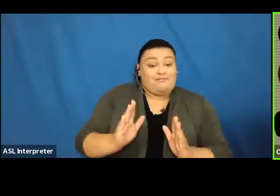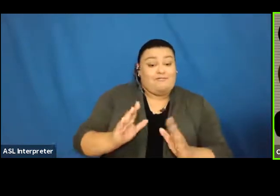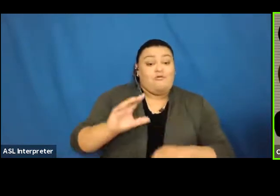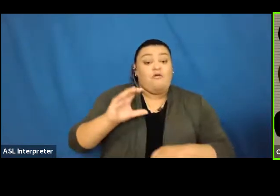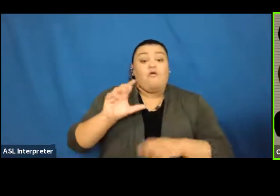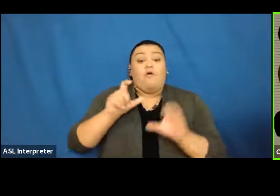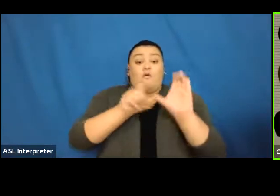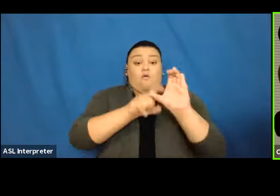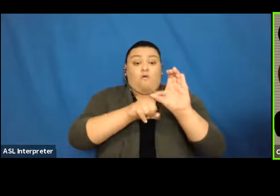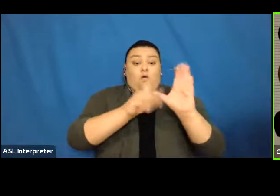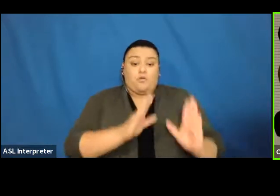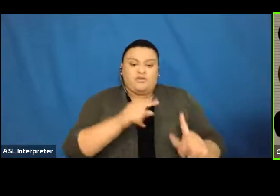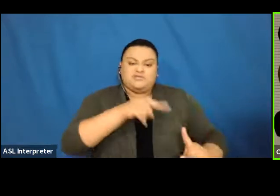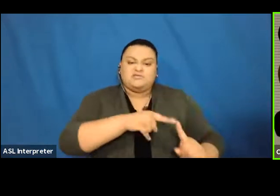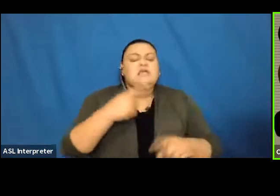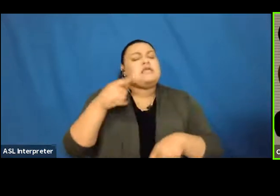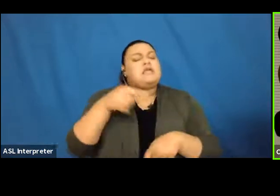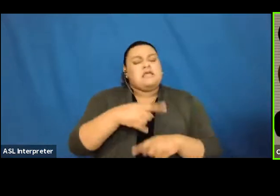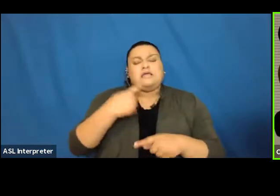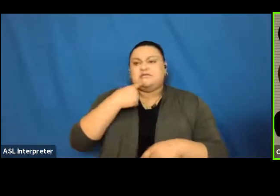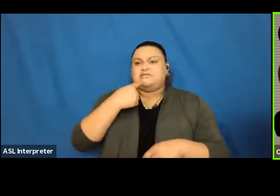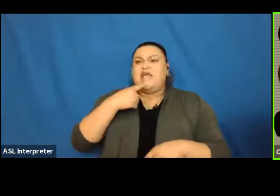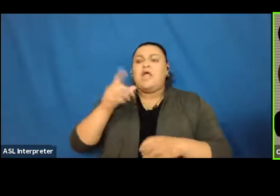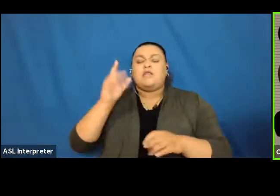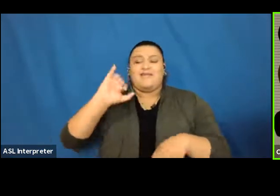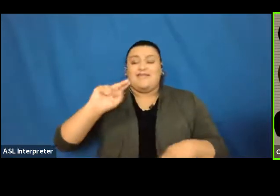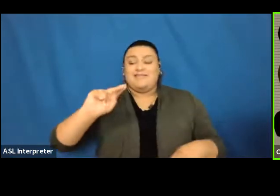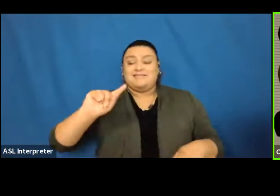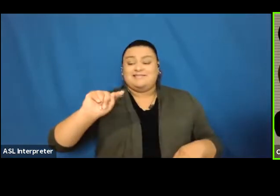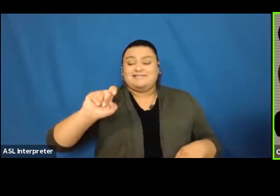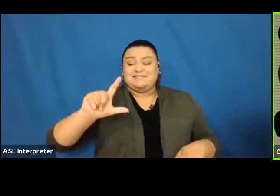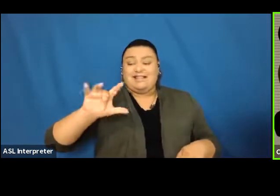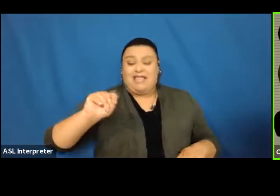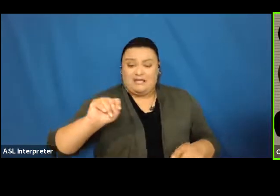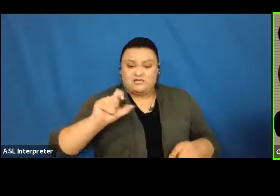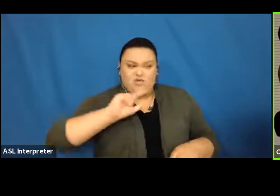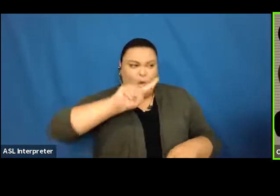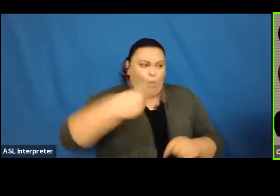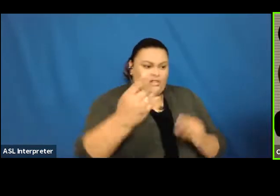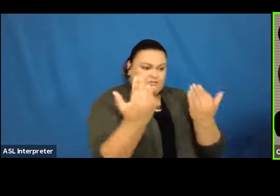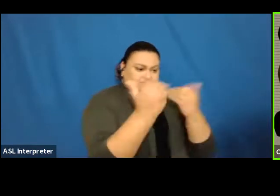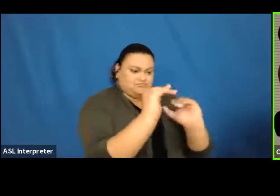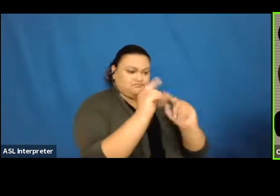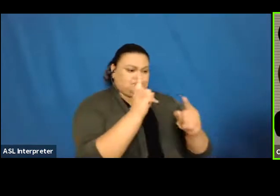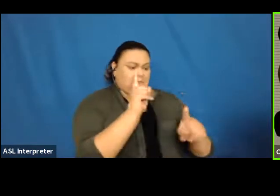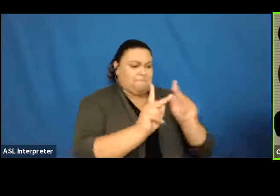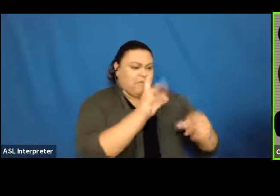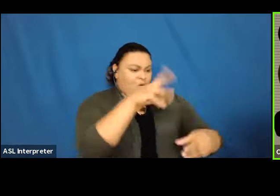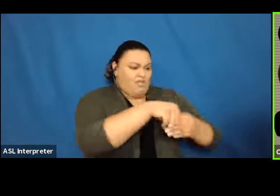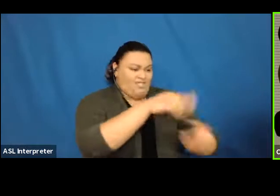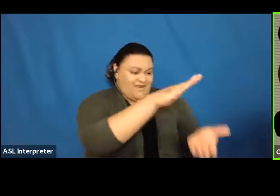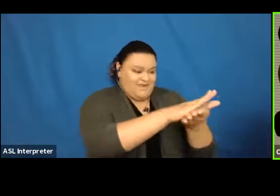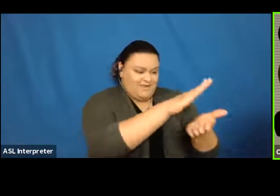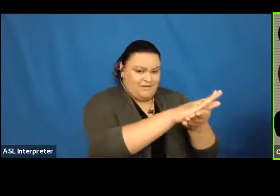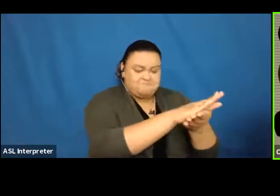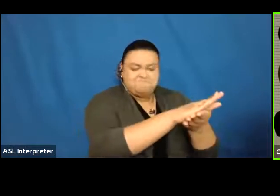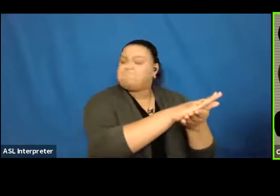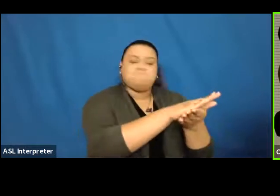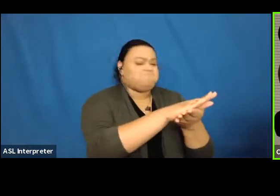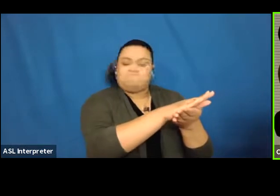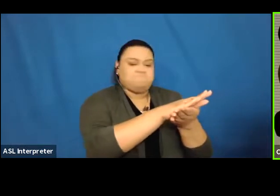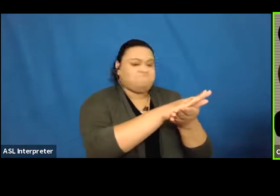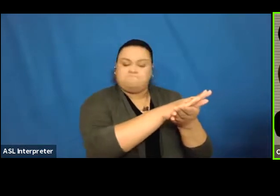intellectuals should not be confined to those who are intellectuals in the academy and the ivory tower. They're